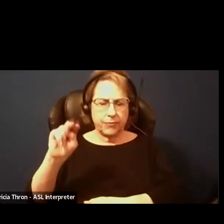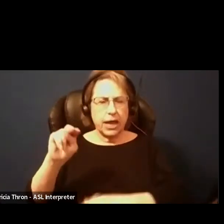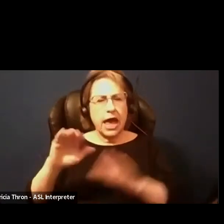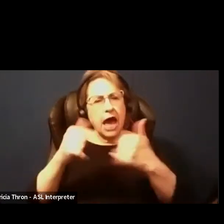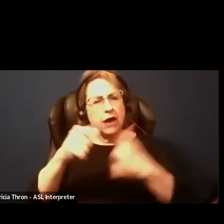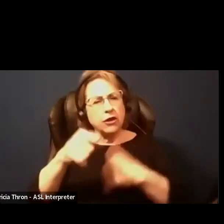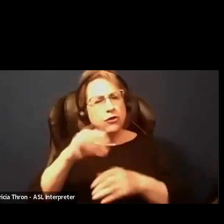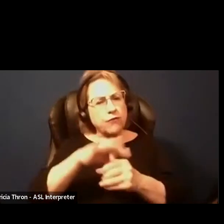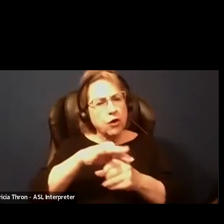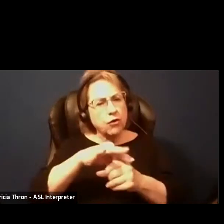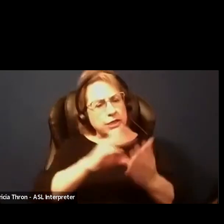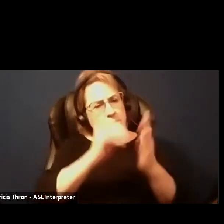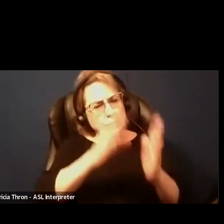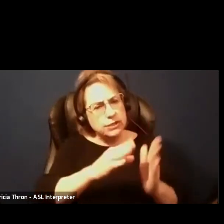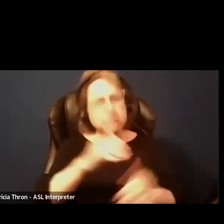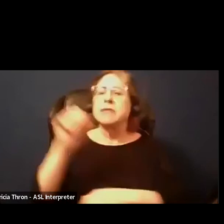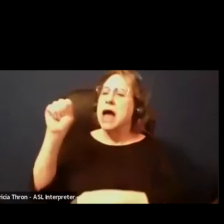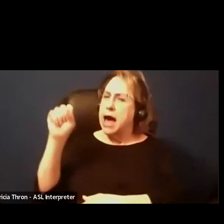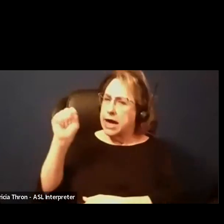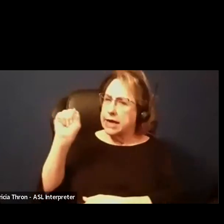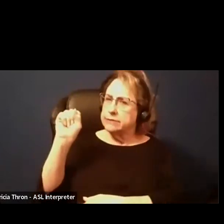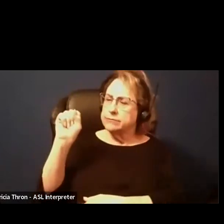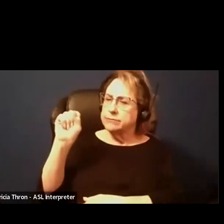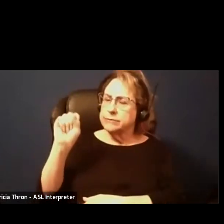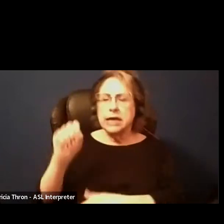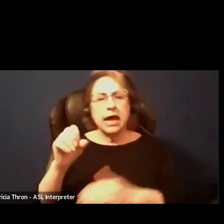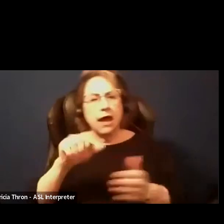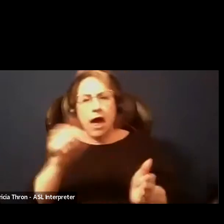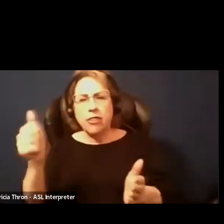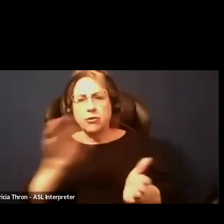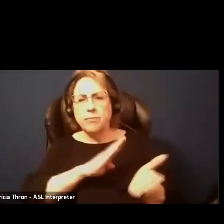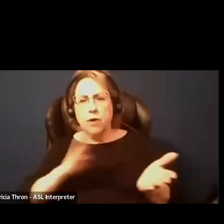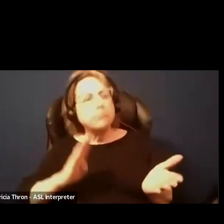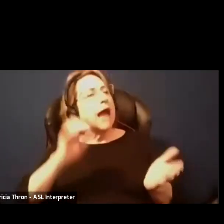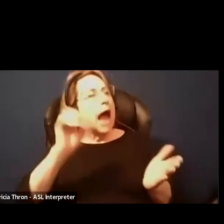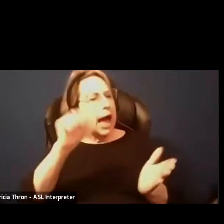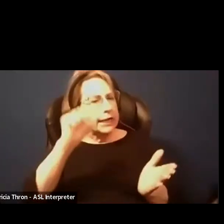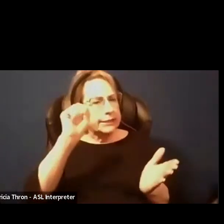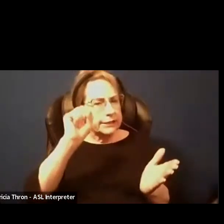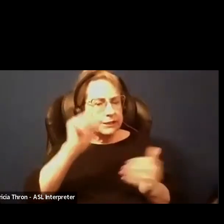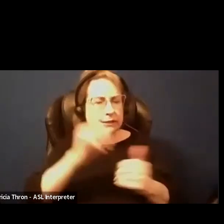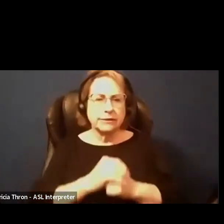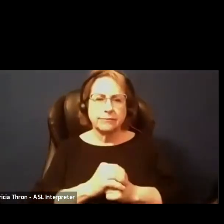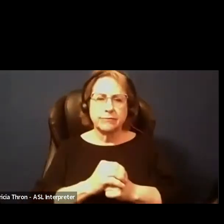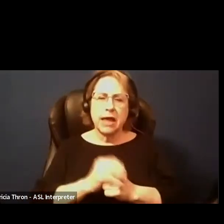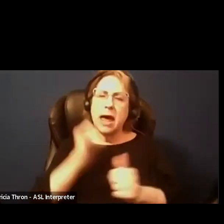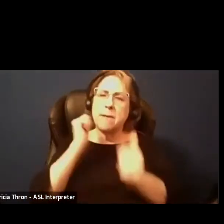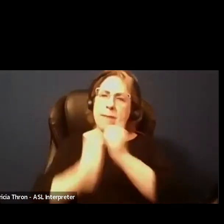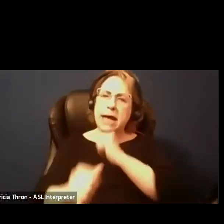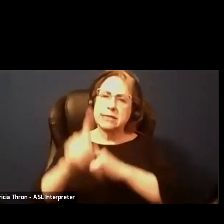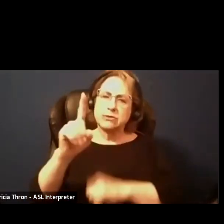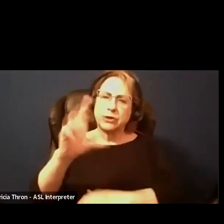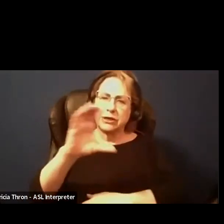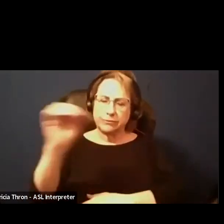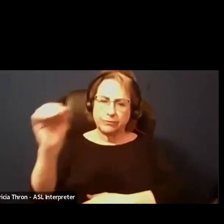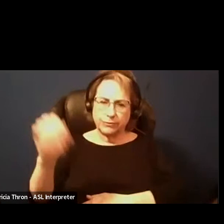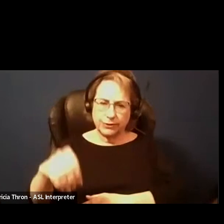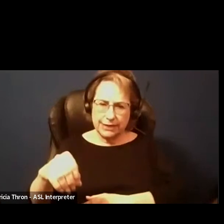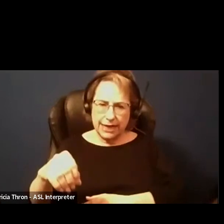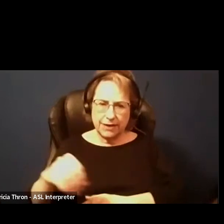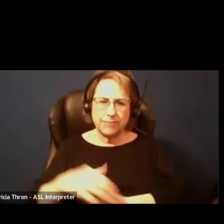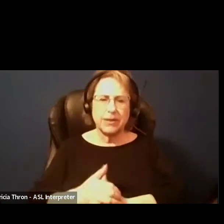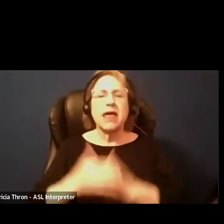vote? Aye. And the rest of the board, how do we vote? Aye. Unanimously passed the proclamation. Thank